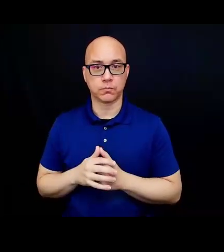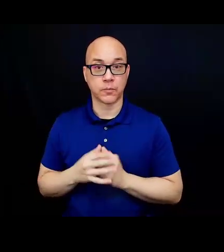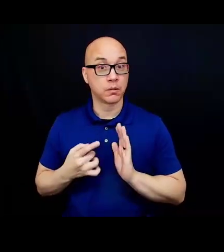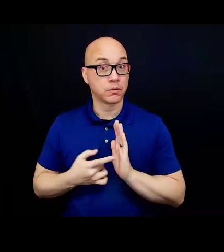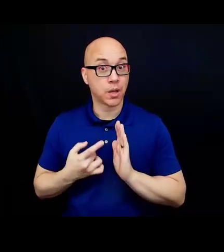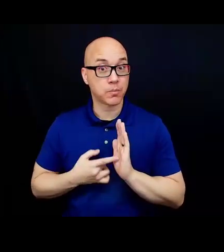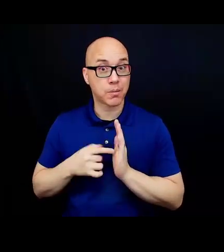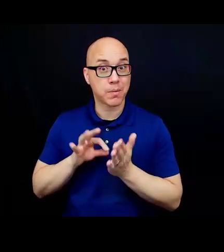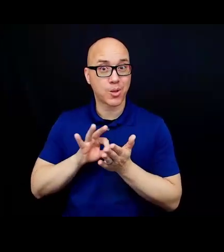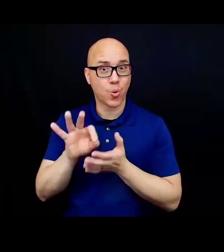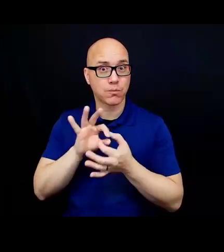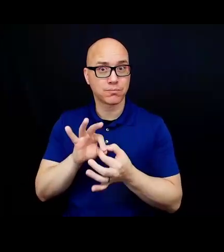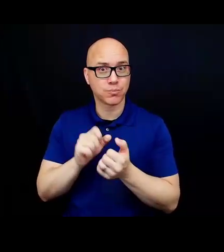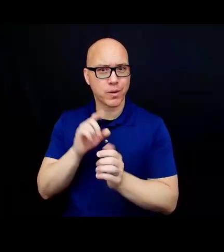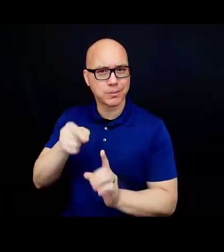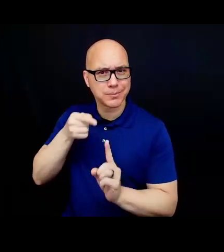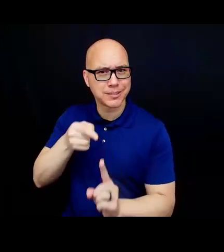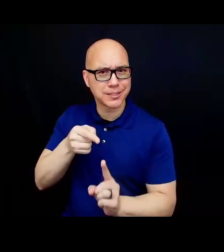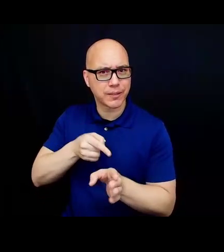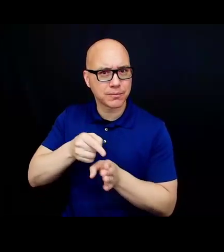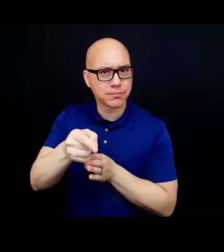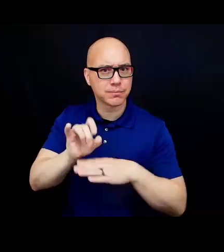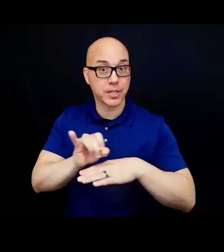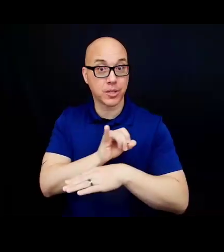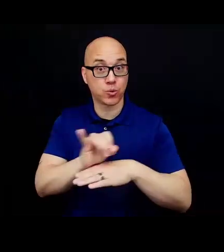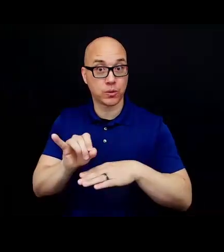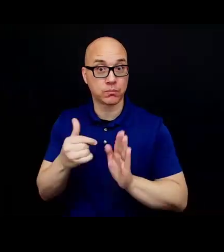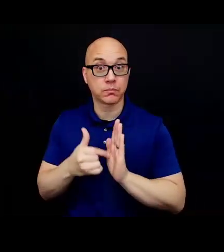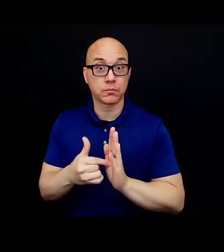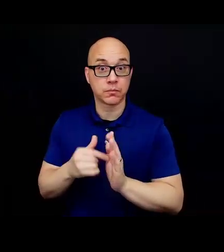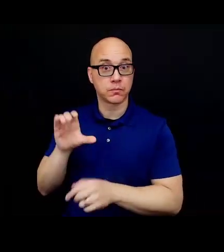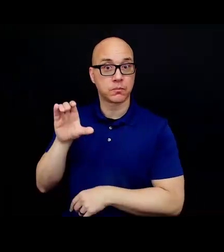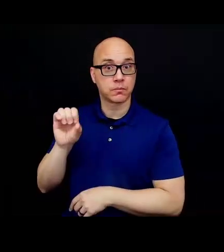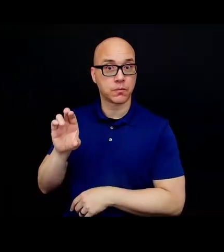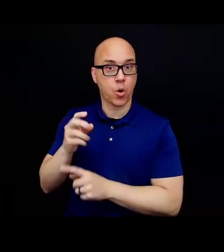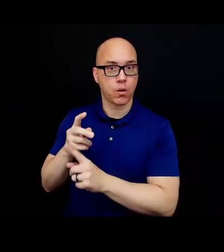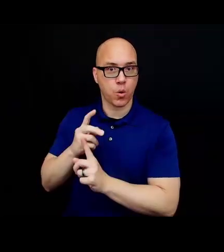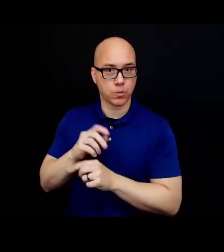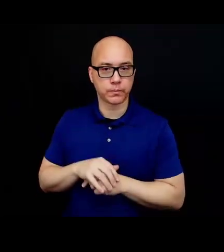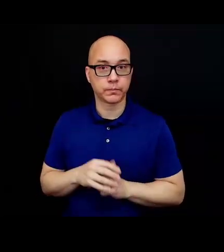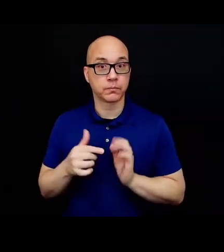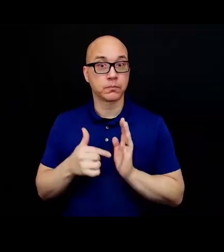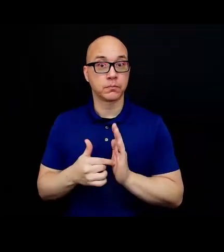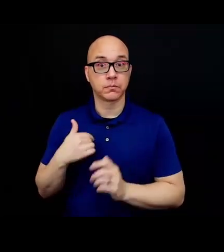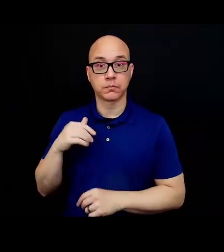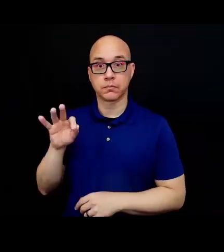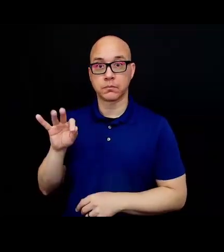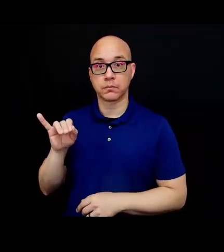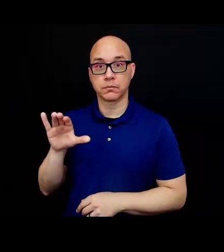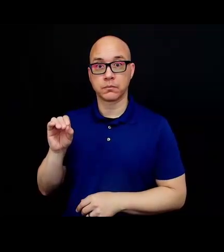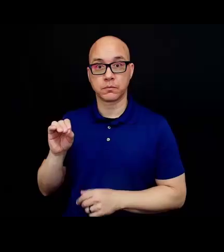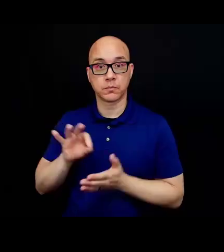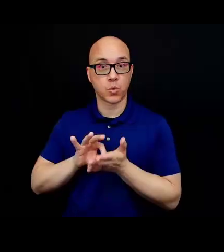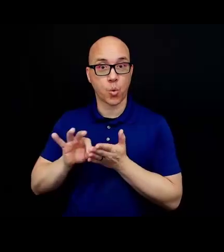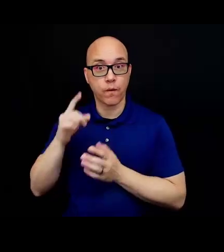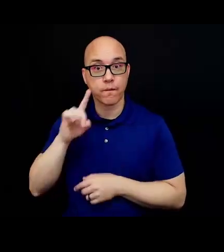scores tailored to certain lending types, such as auto loans. So there's FICO scores for auto loans. There's